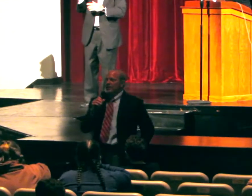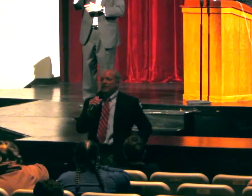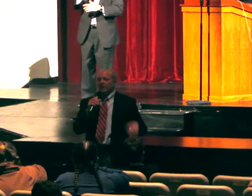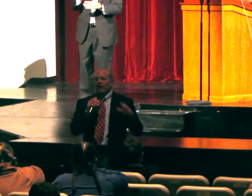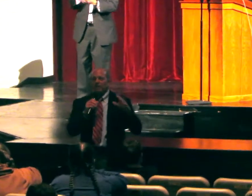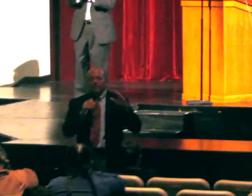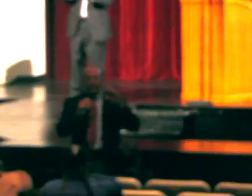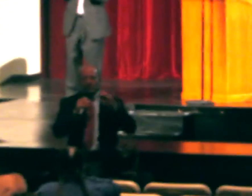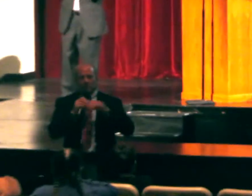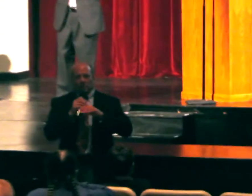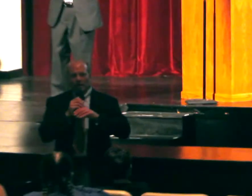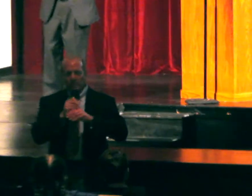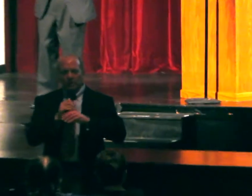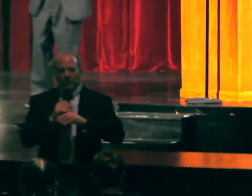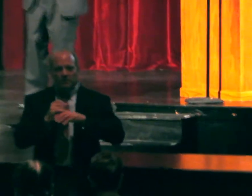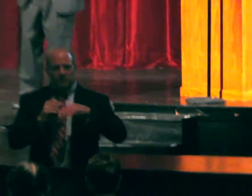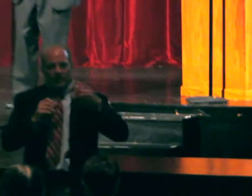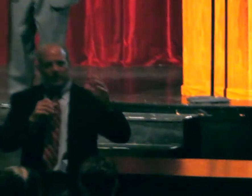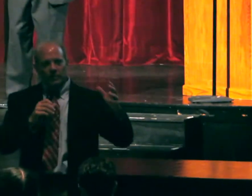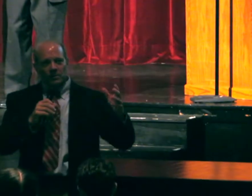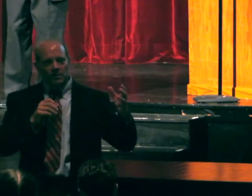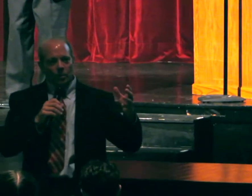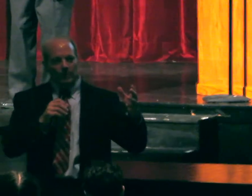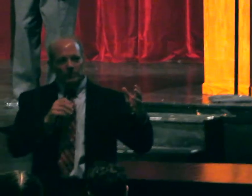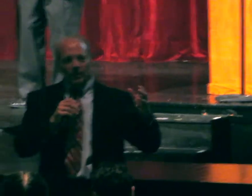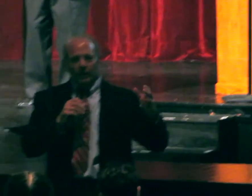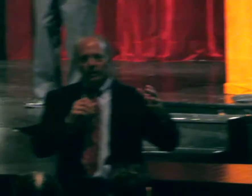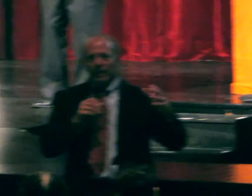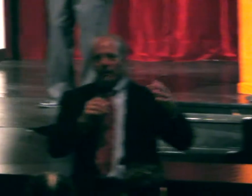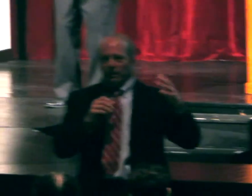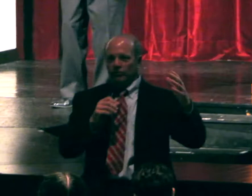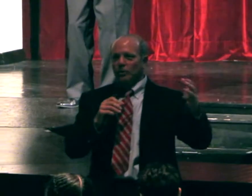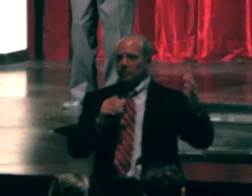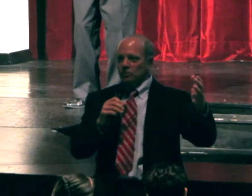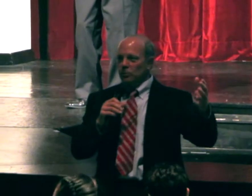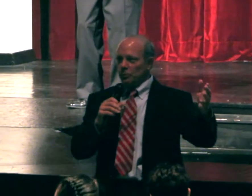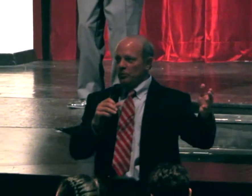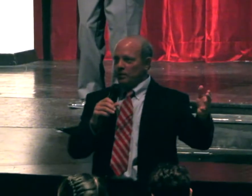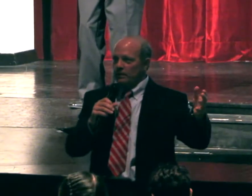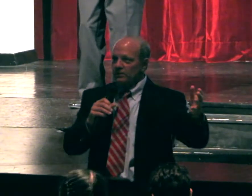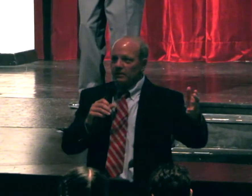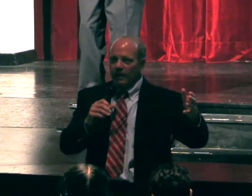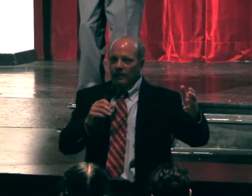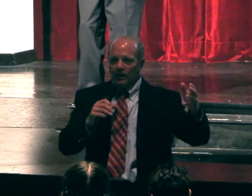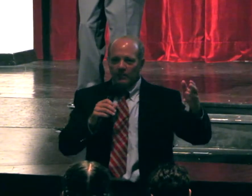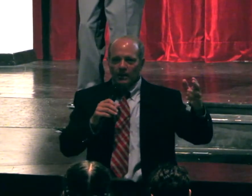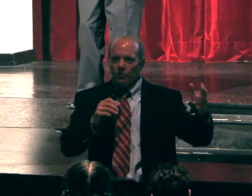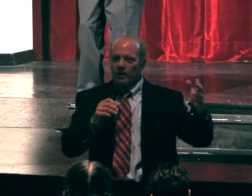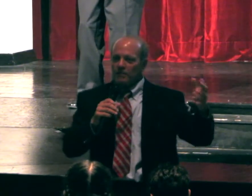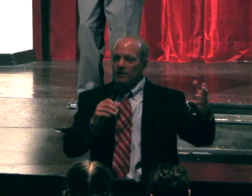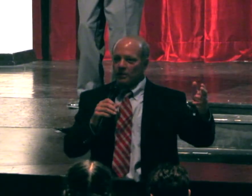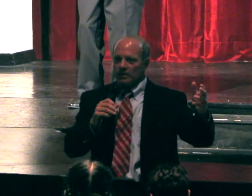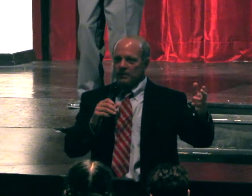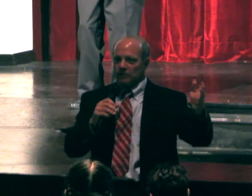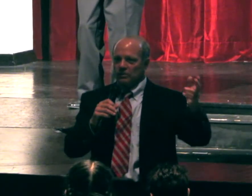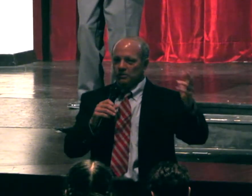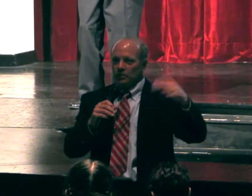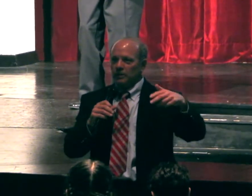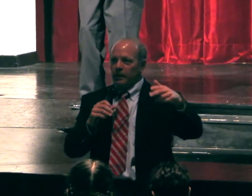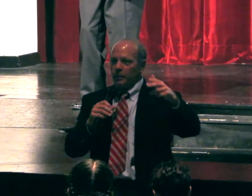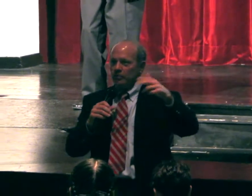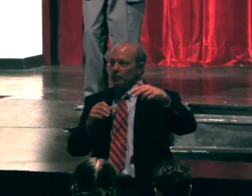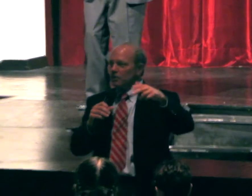survey. I watched a very interesting webinar about averted school shootings, and I thought, well, that makes a lot of